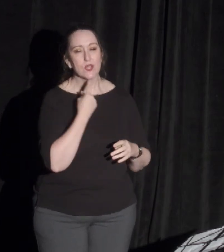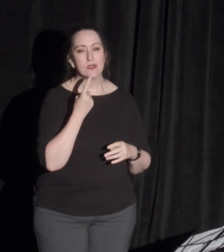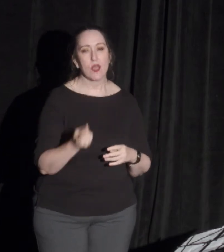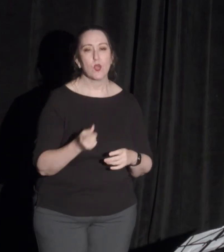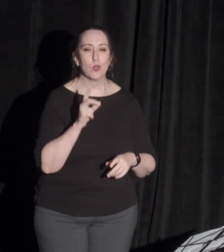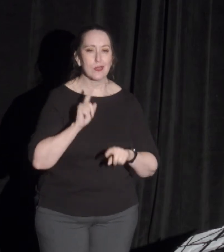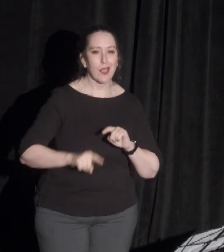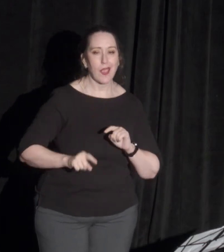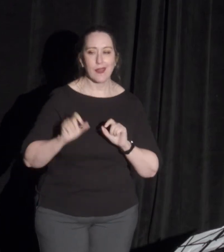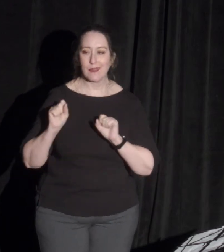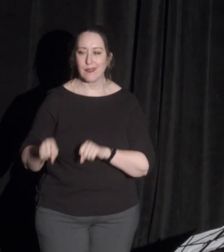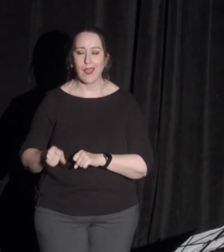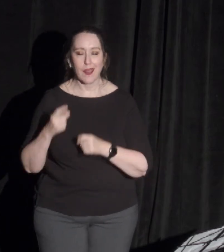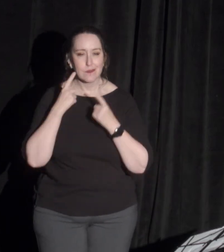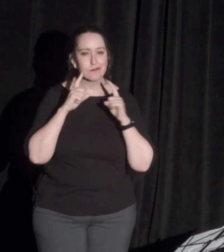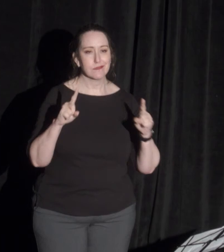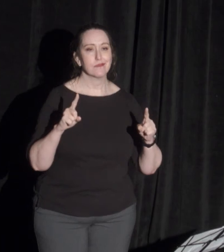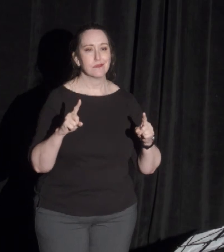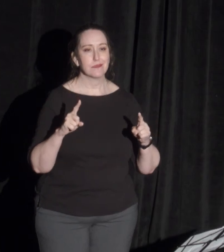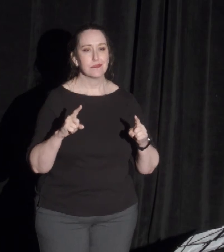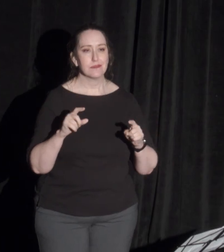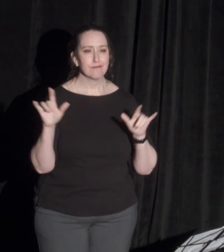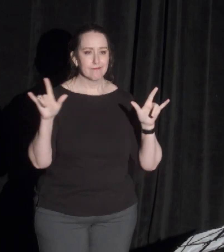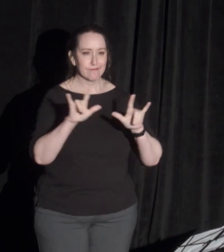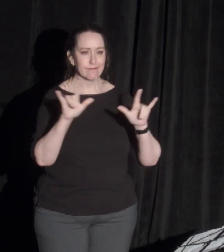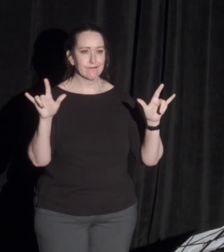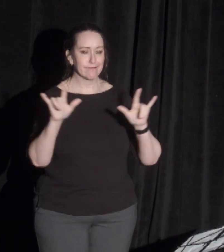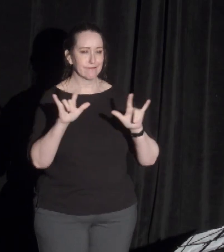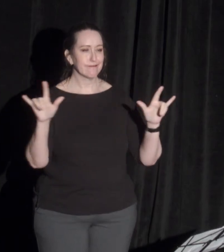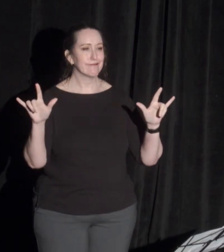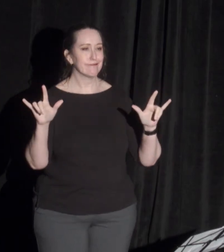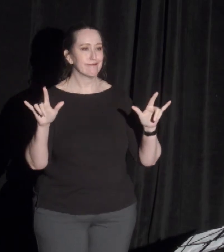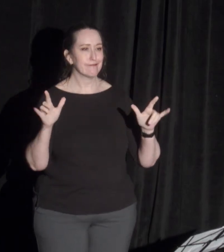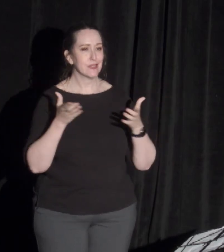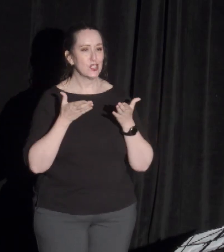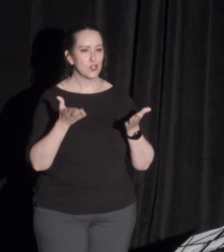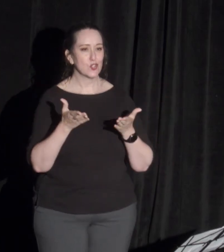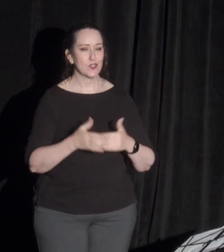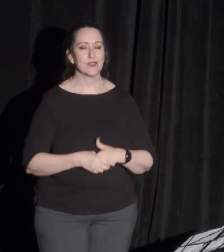can't accomplish. I love you all. I serve.